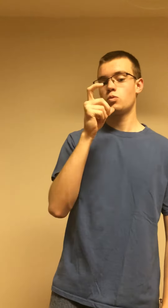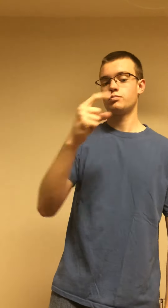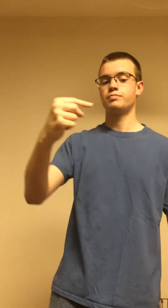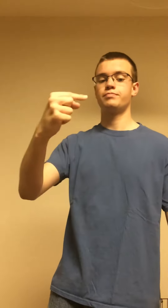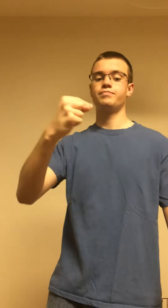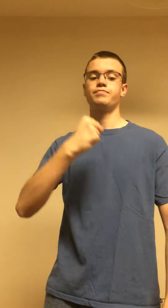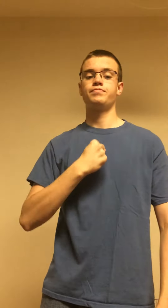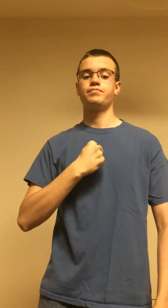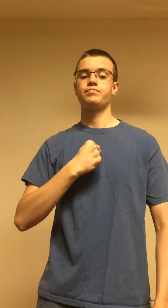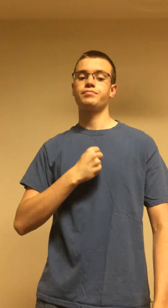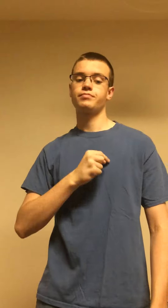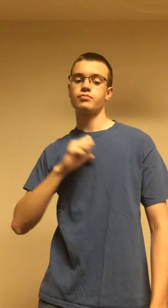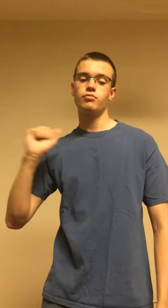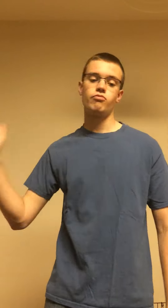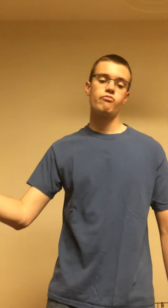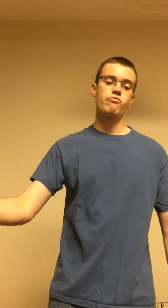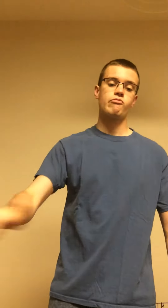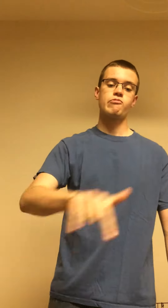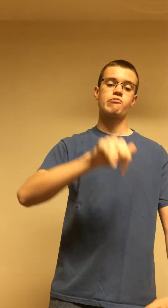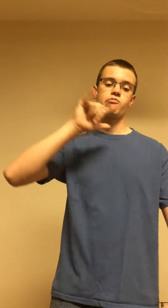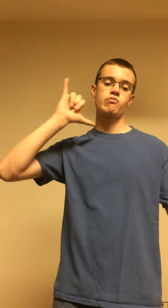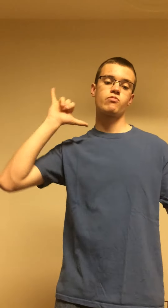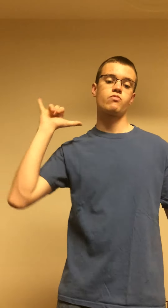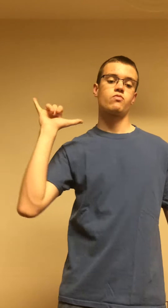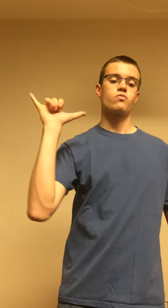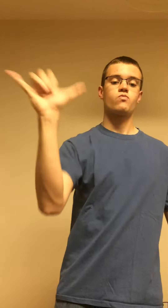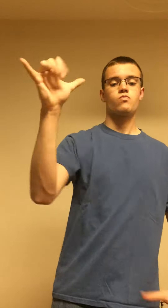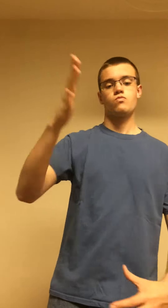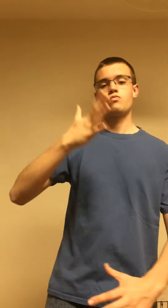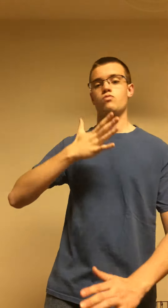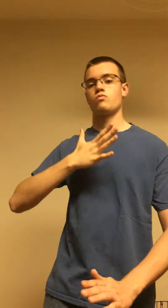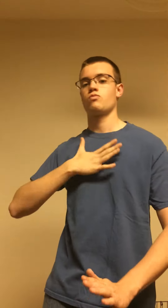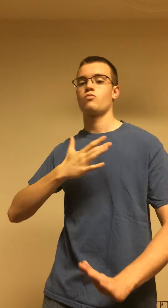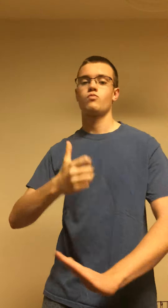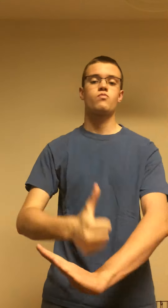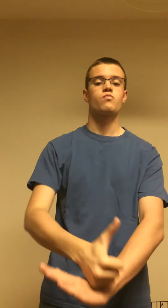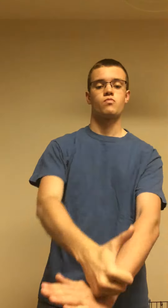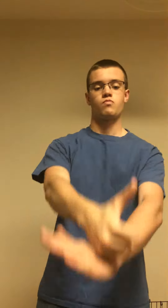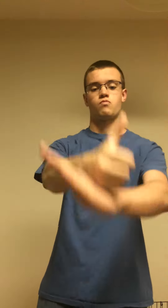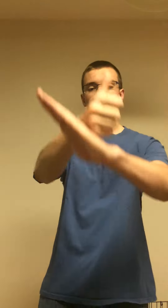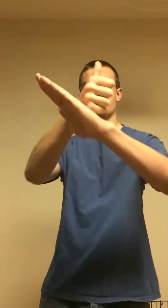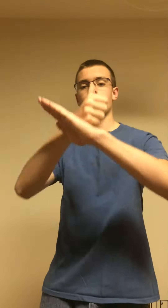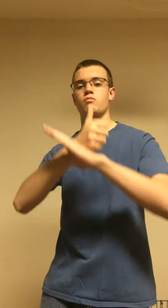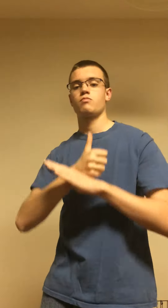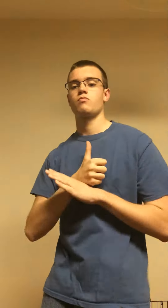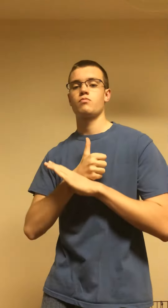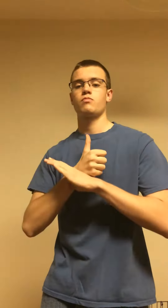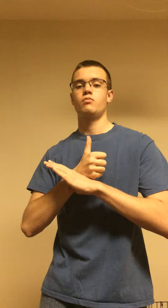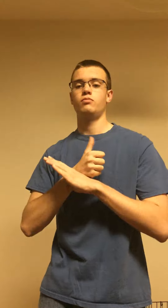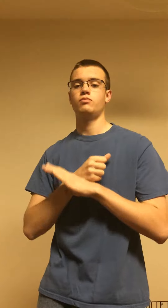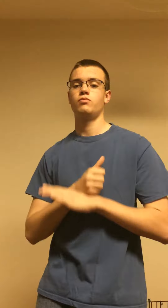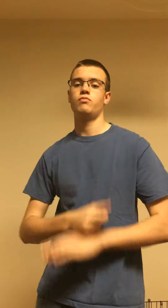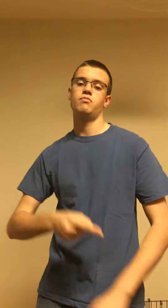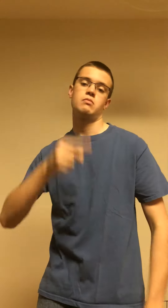you should have man. man.